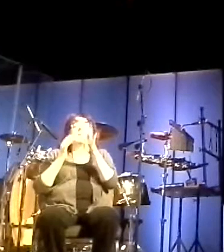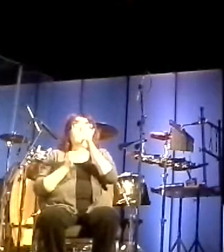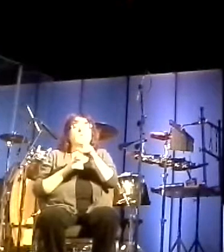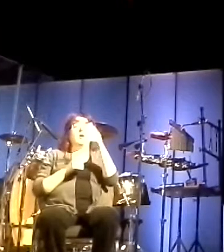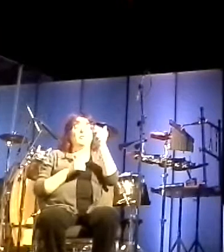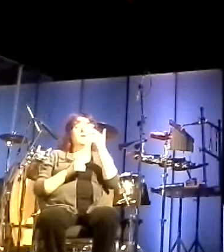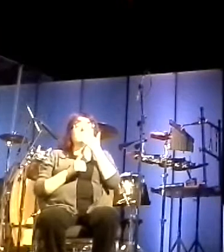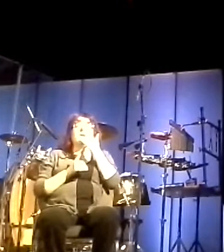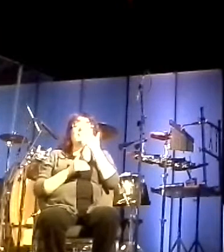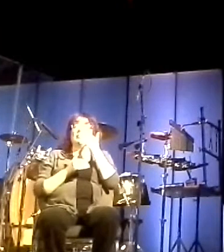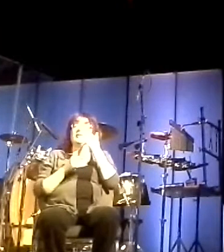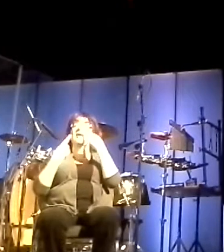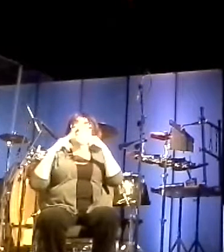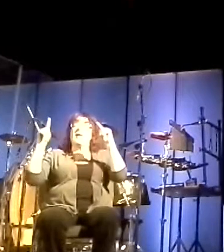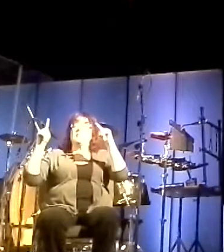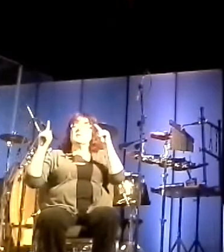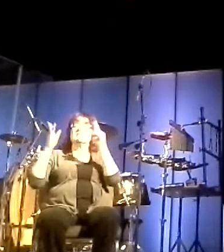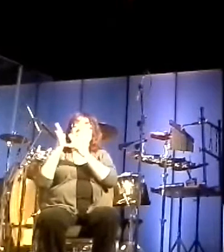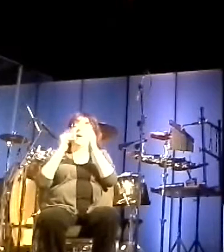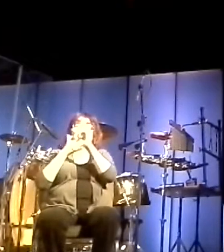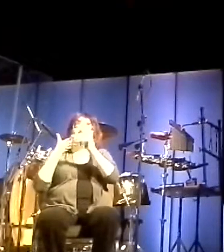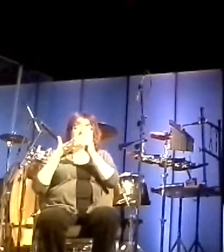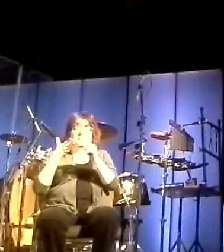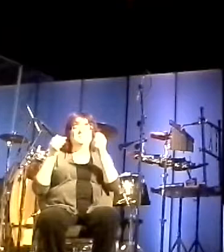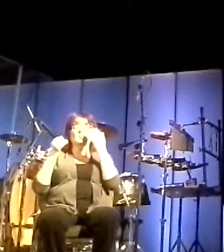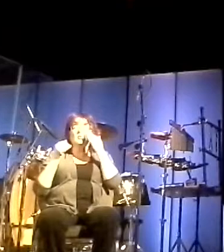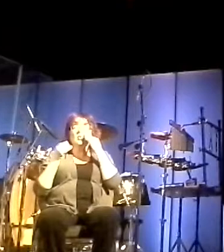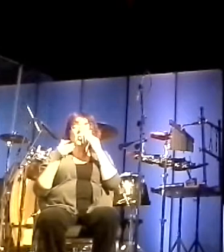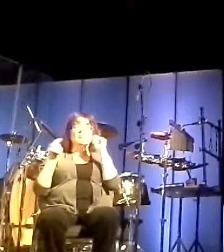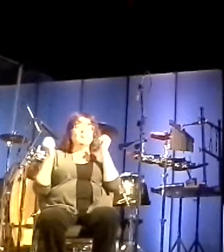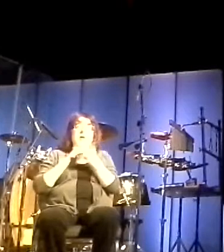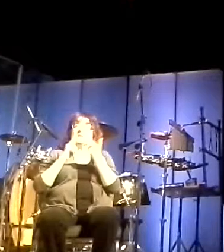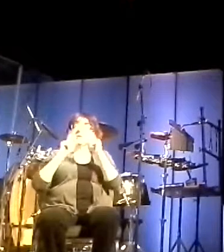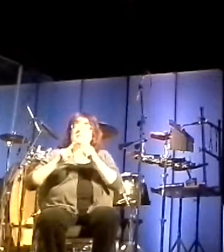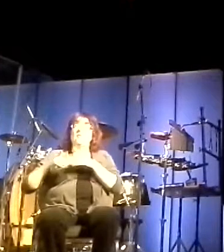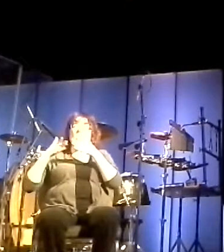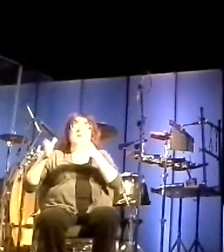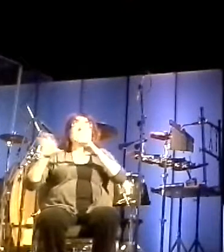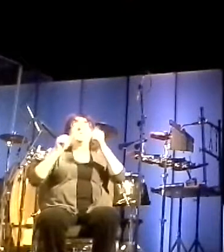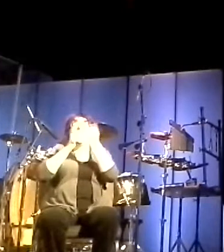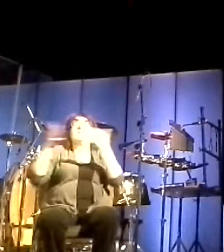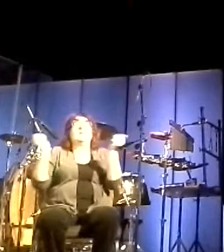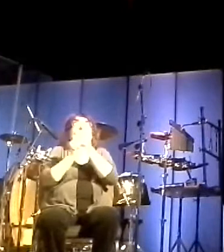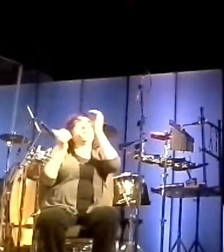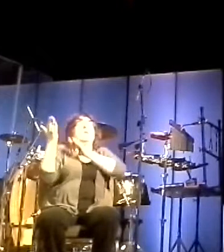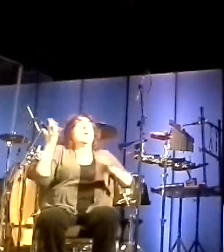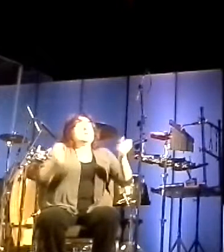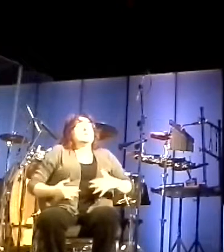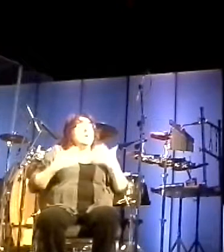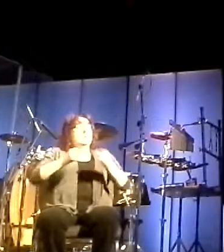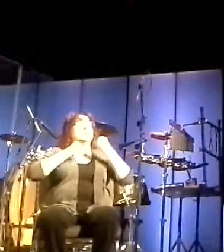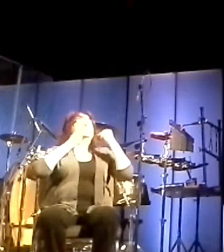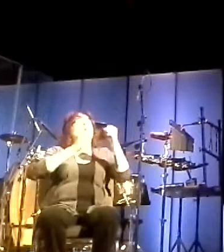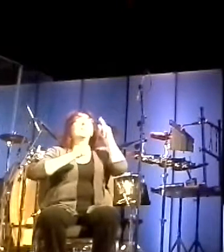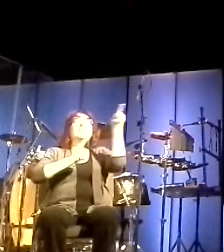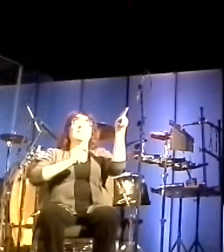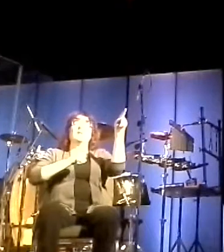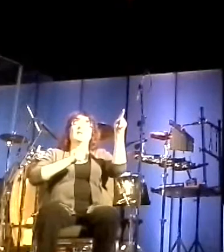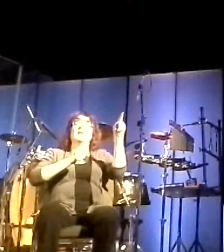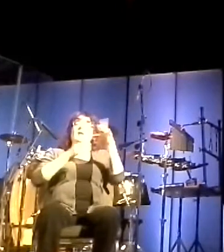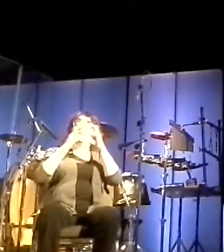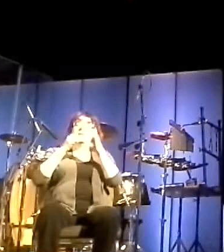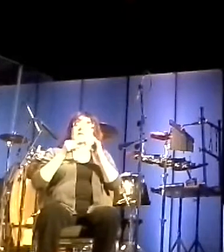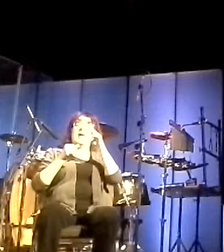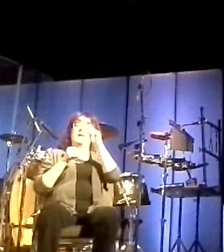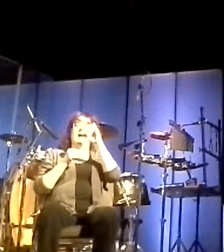4:13 is a famous section of scripture. Many of us know it translated in many different ways. Like, I do all things through Christ who strengthens me. And this is what it